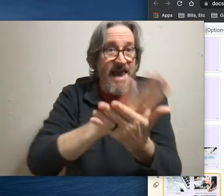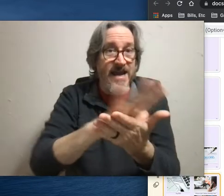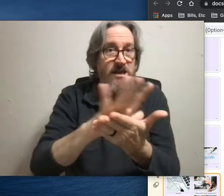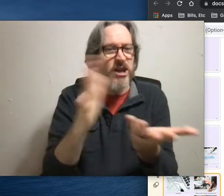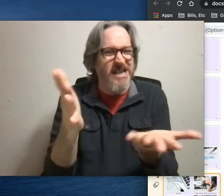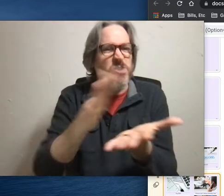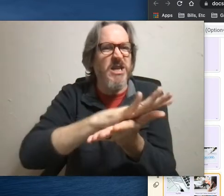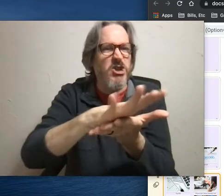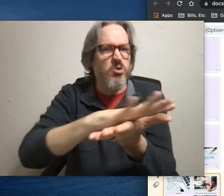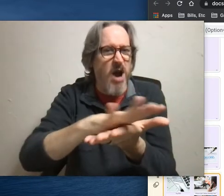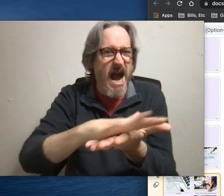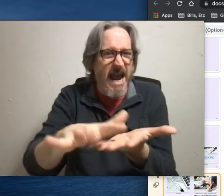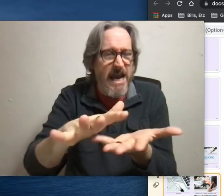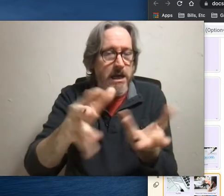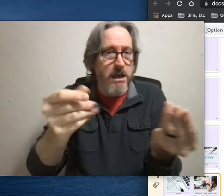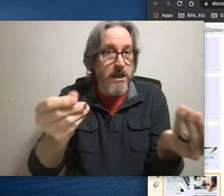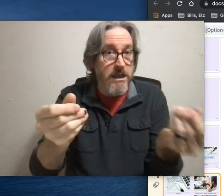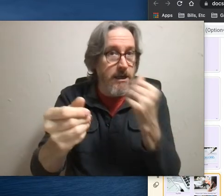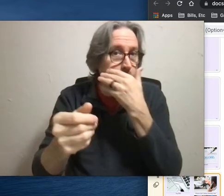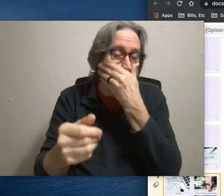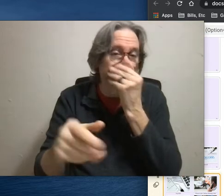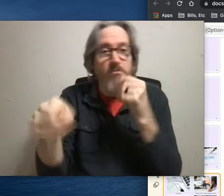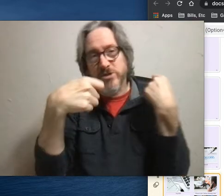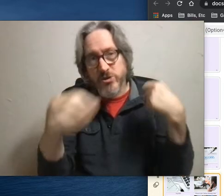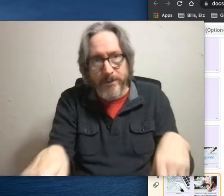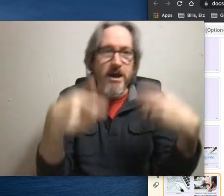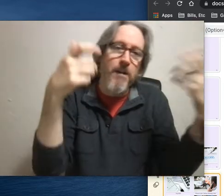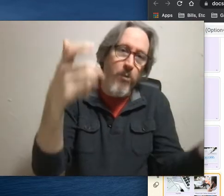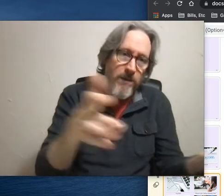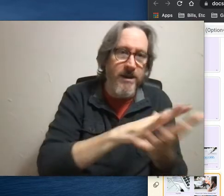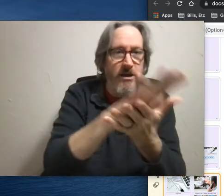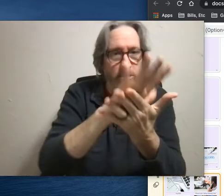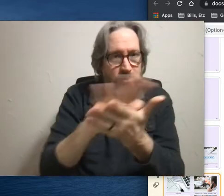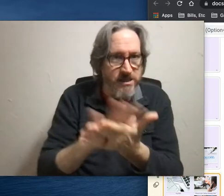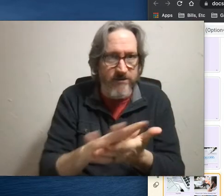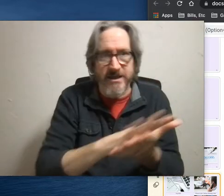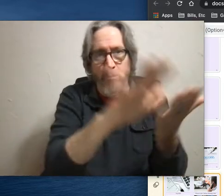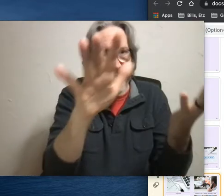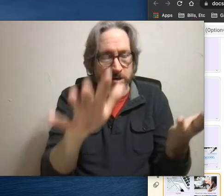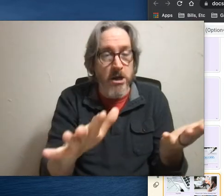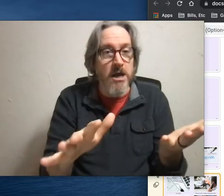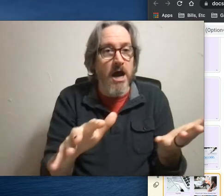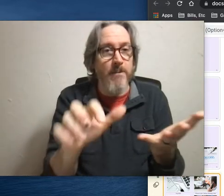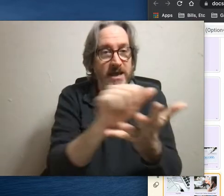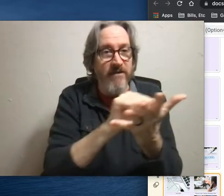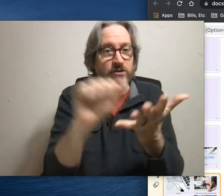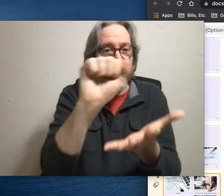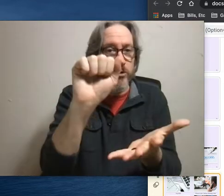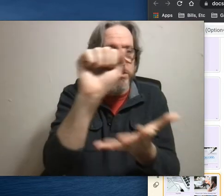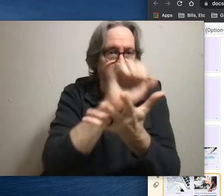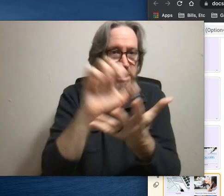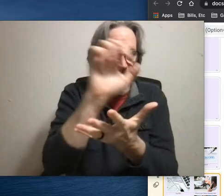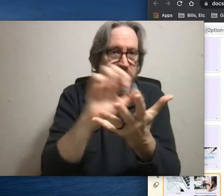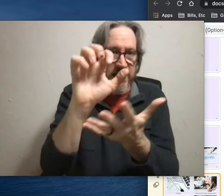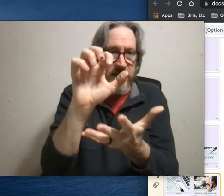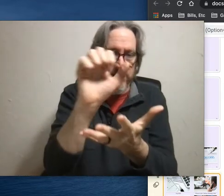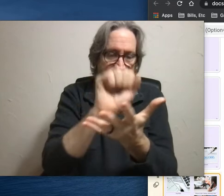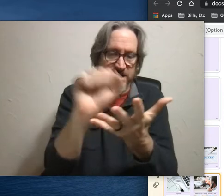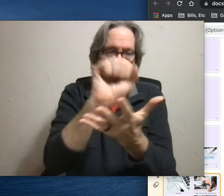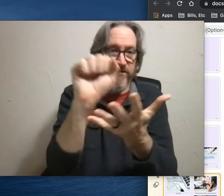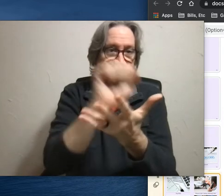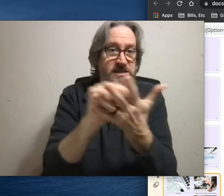flat hand is usually dry cleaning. Sweeping up, wiping, you know, doing stuff like that, whatever. If you use